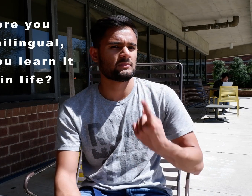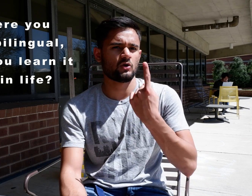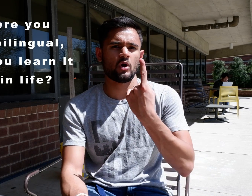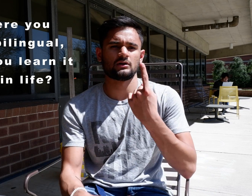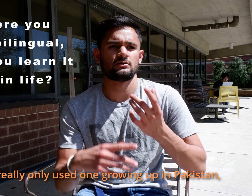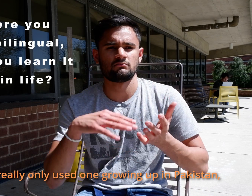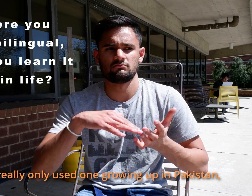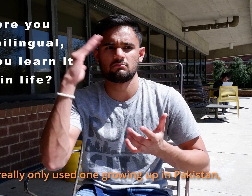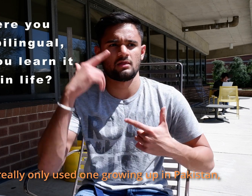Well,